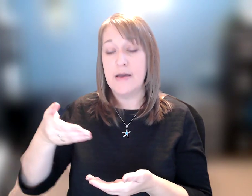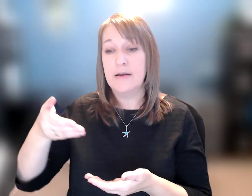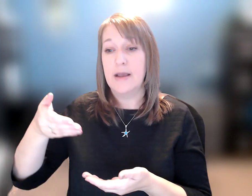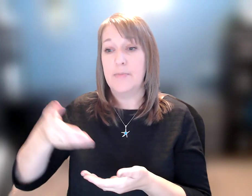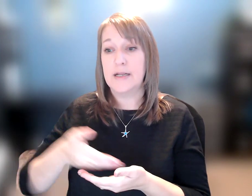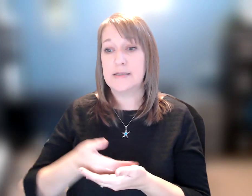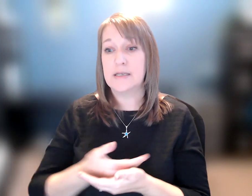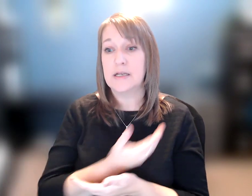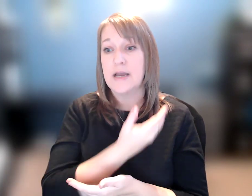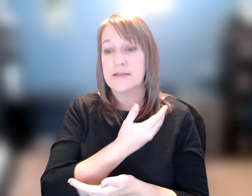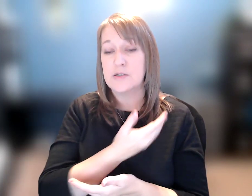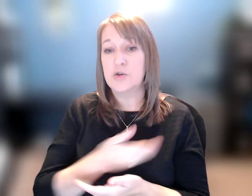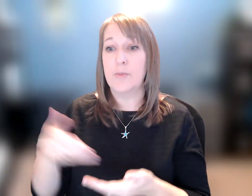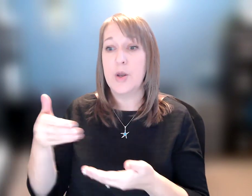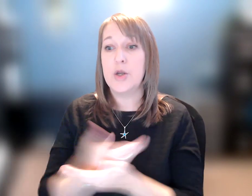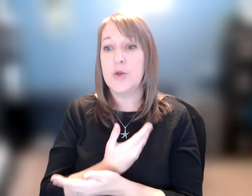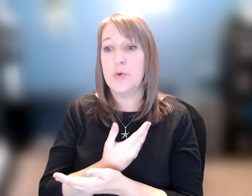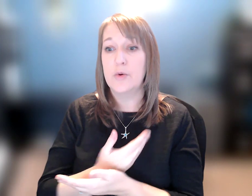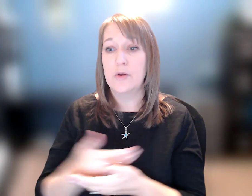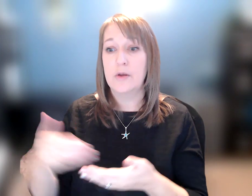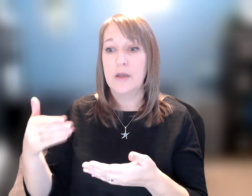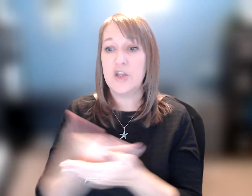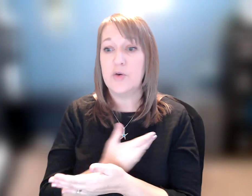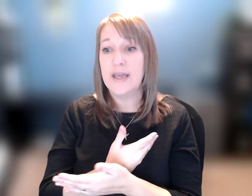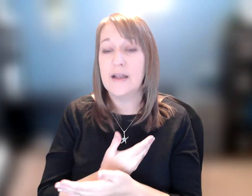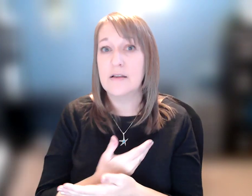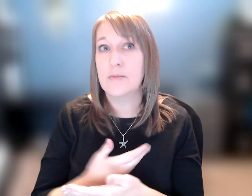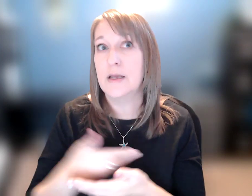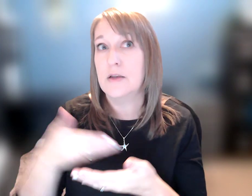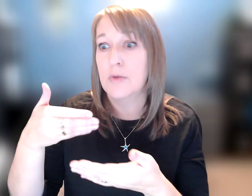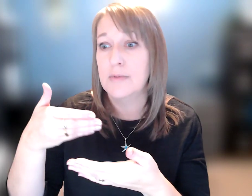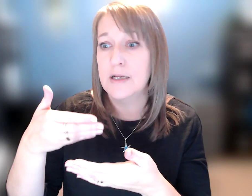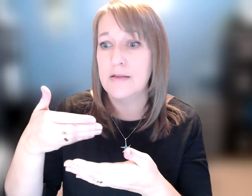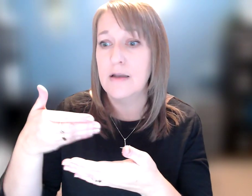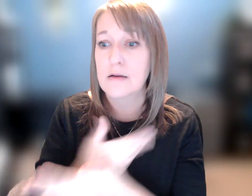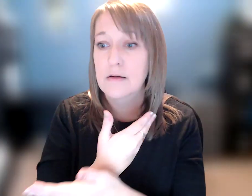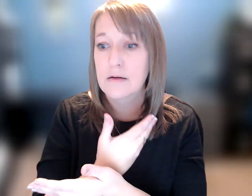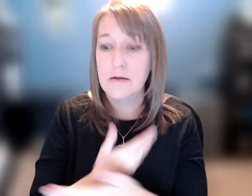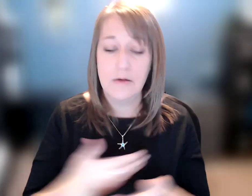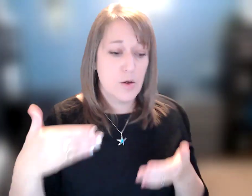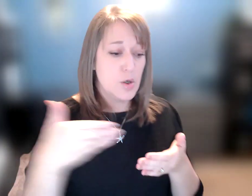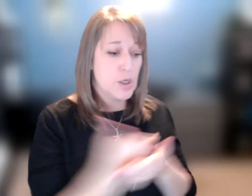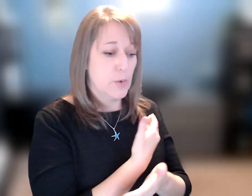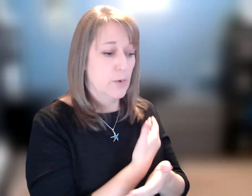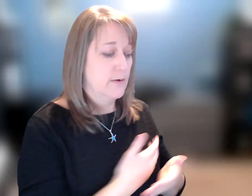hand, but it's going to kind of scoop, new. And you hit a little bit. You can probably hear that. New.